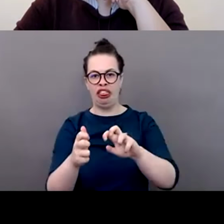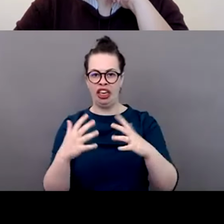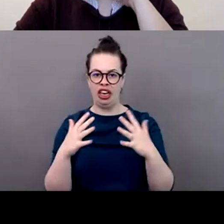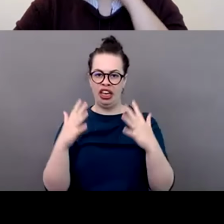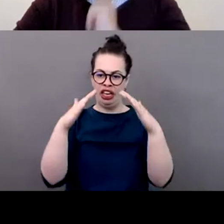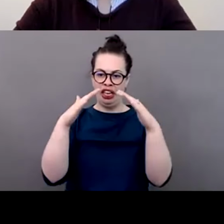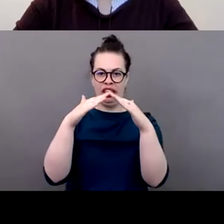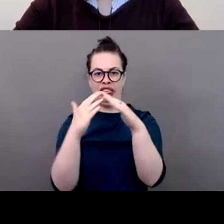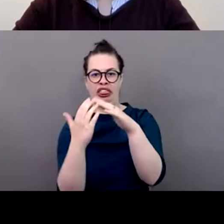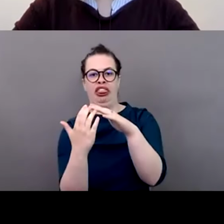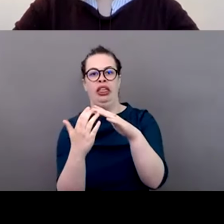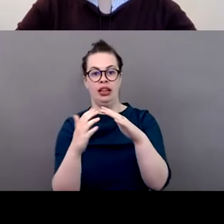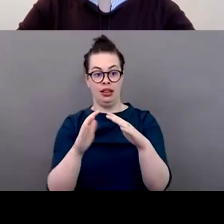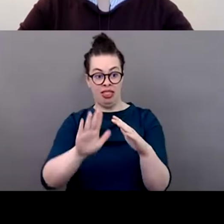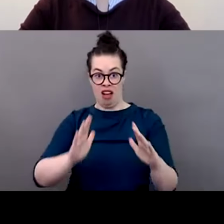the mindset.